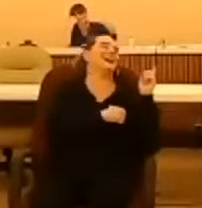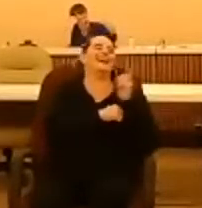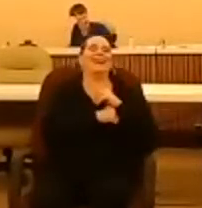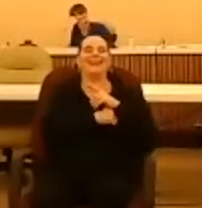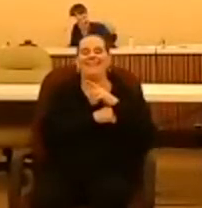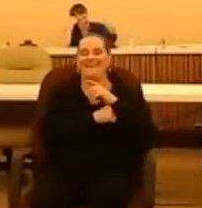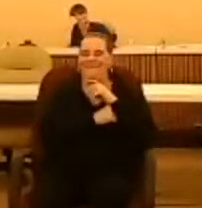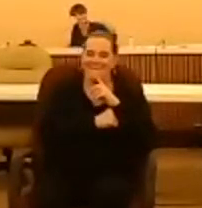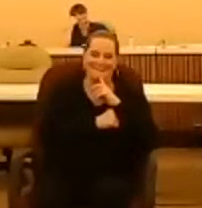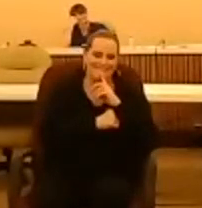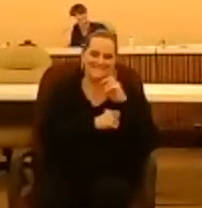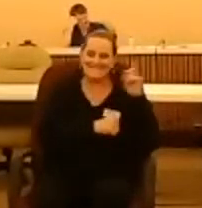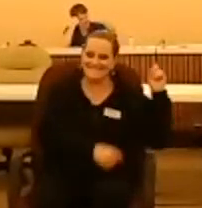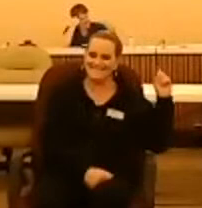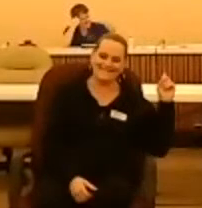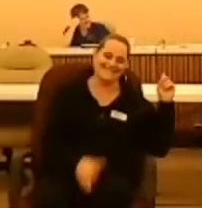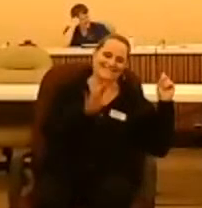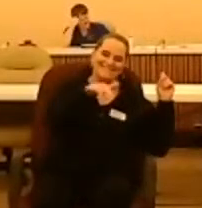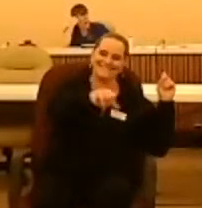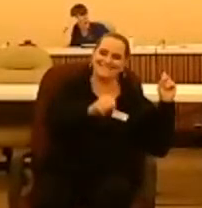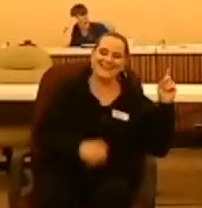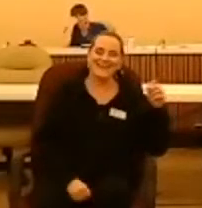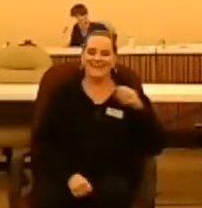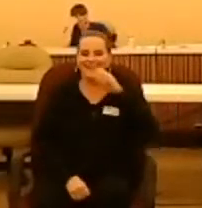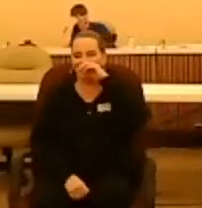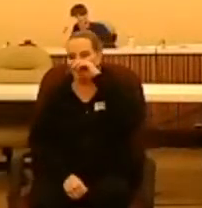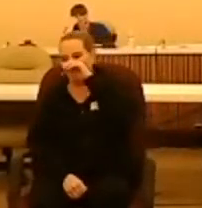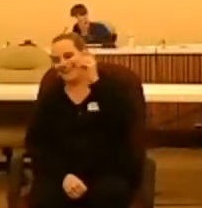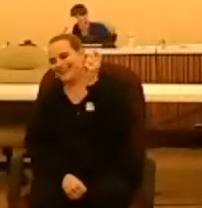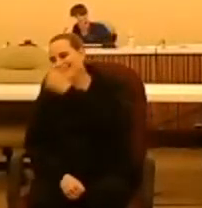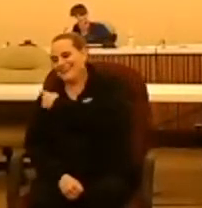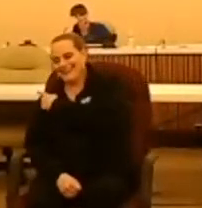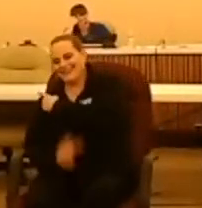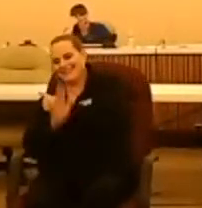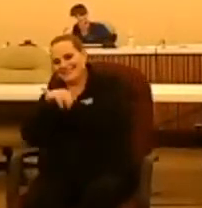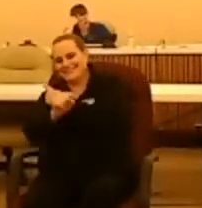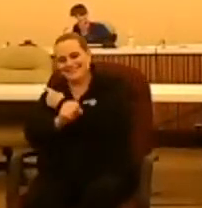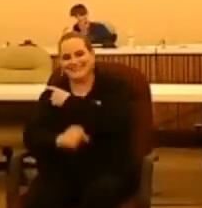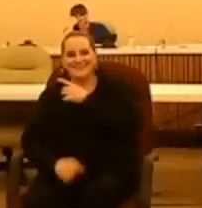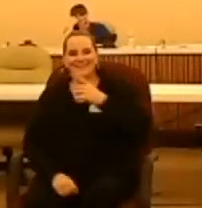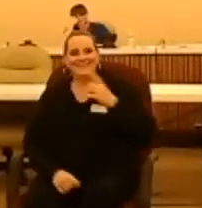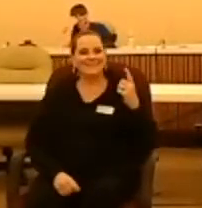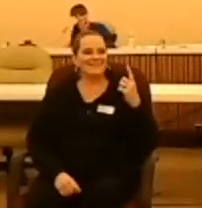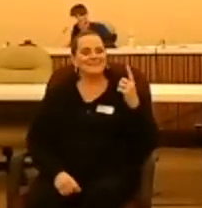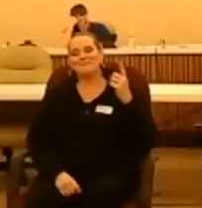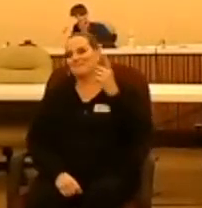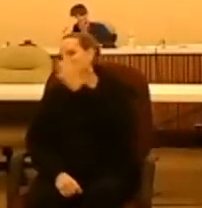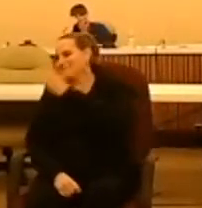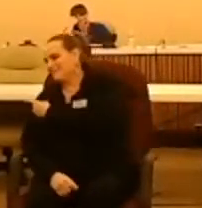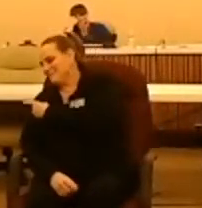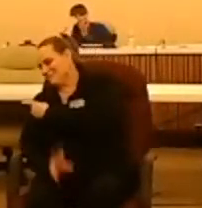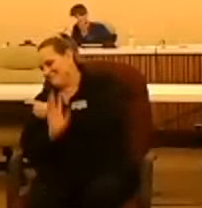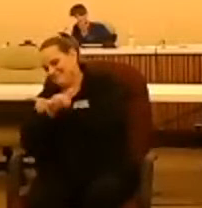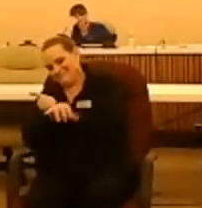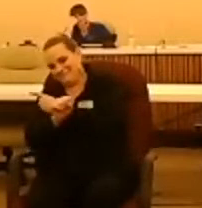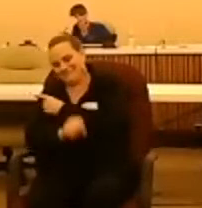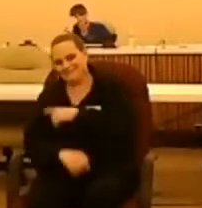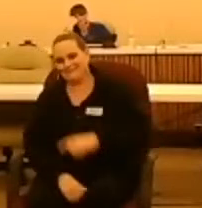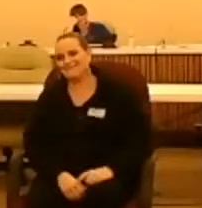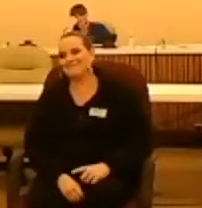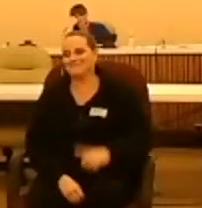Councilmember Stafford? Aye. Councilmember Safranek? Aye. Councilmember Bolsner?